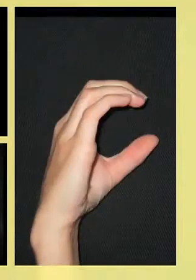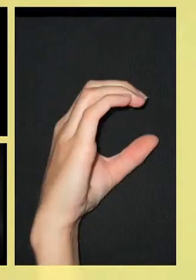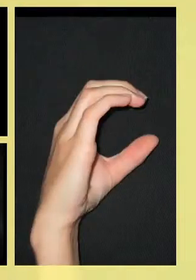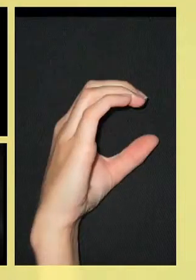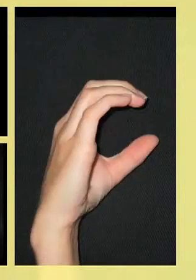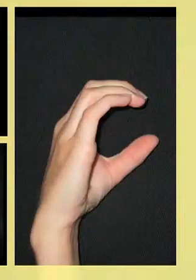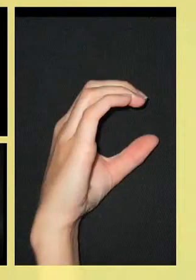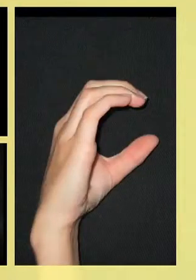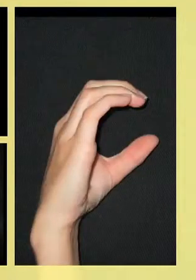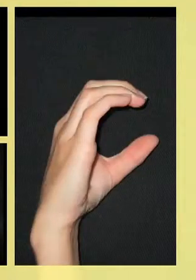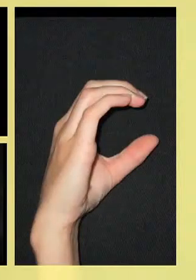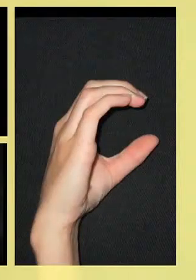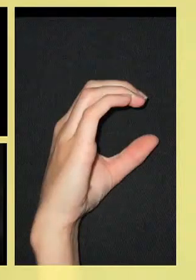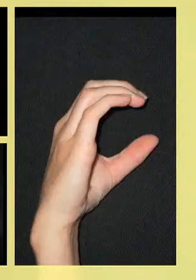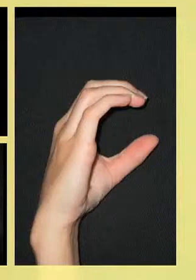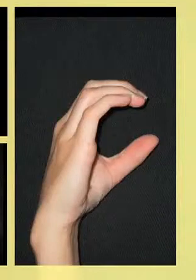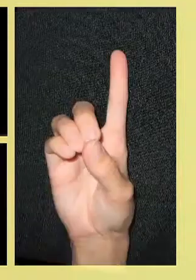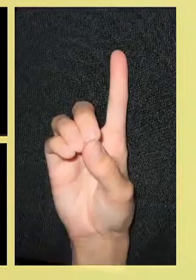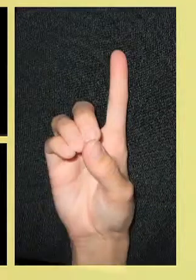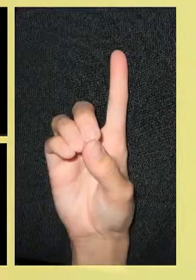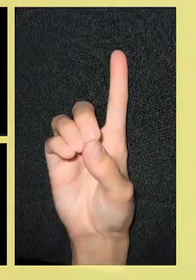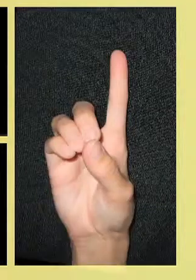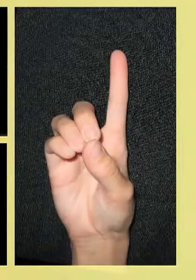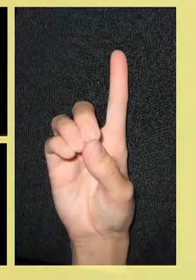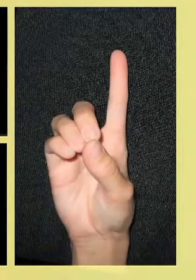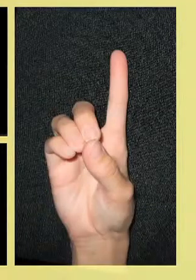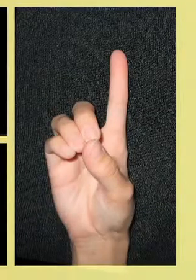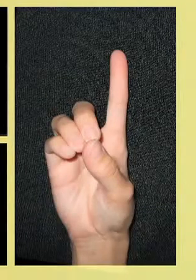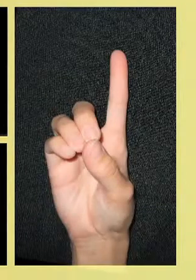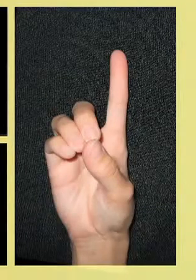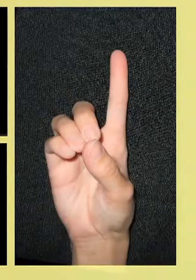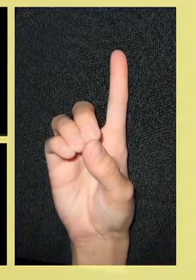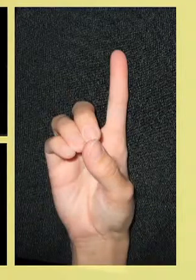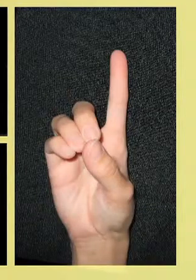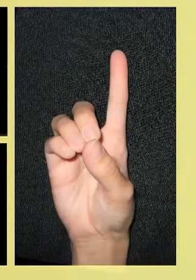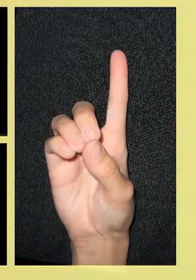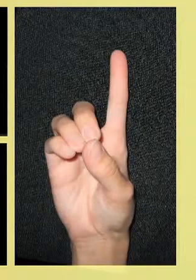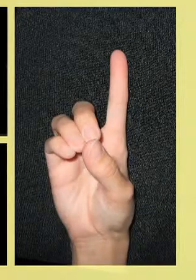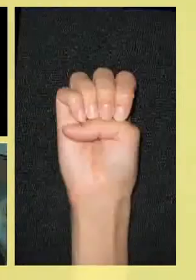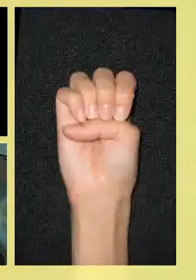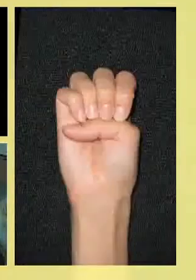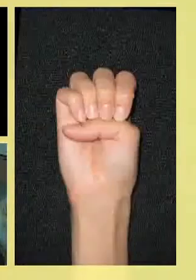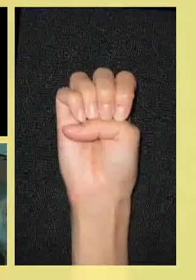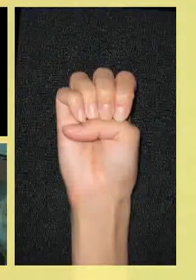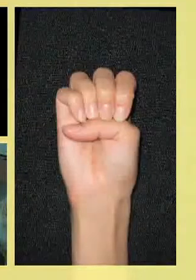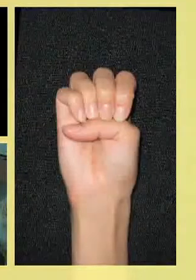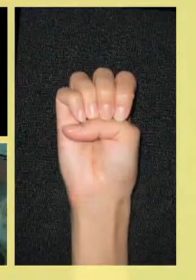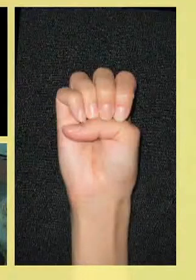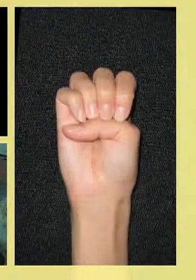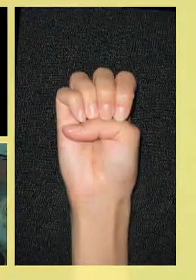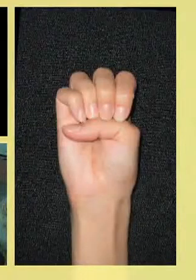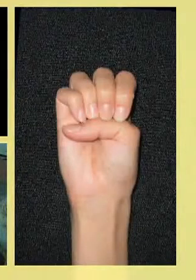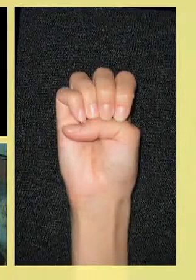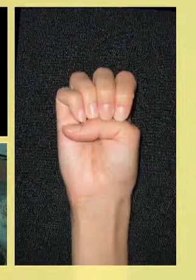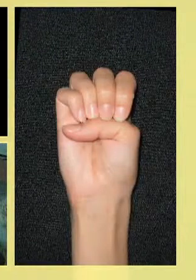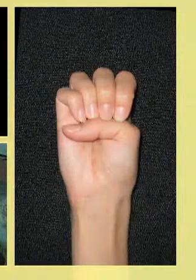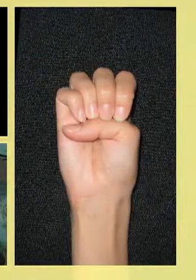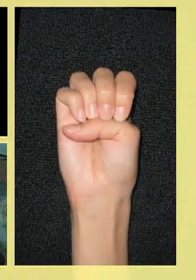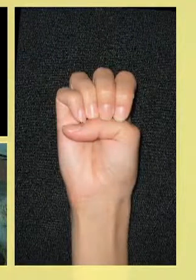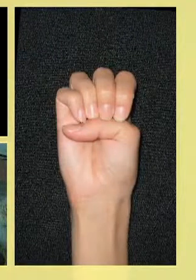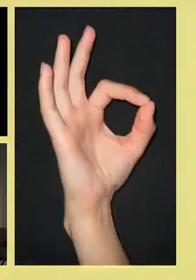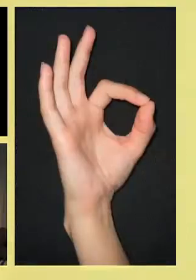is for candy, and D is for down, E is for